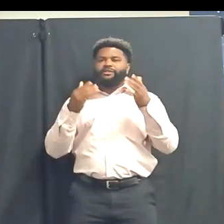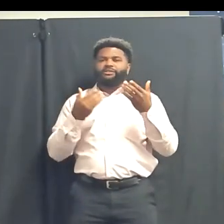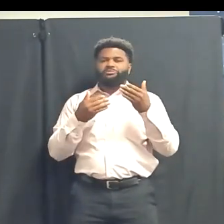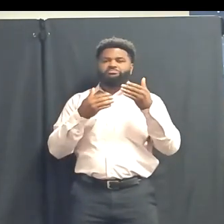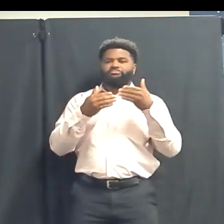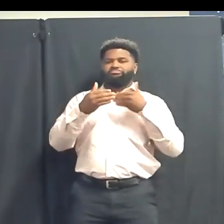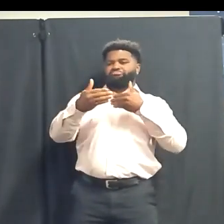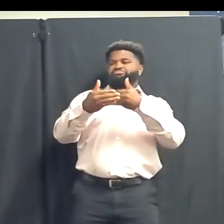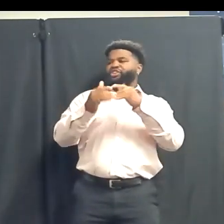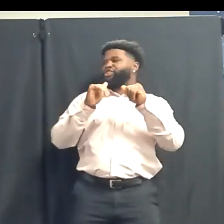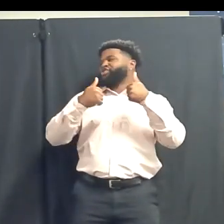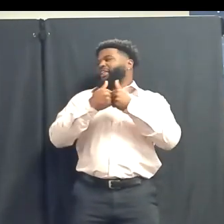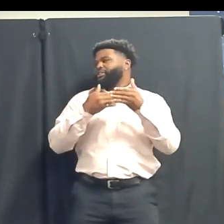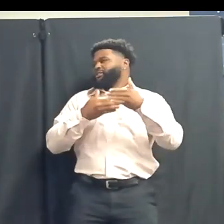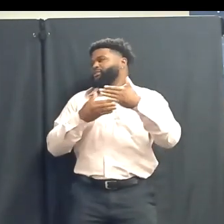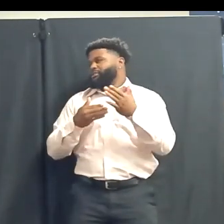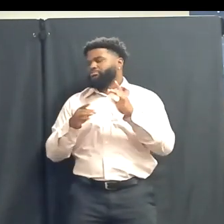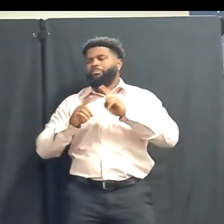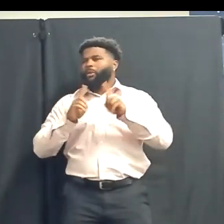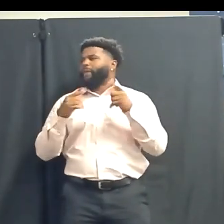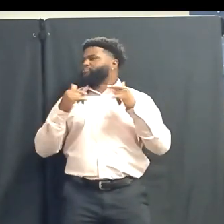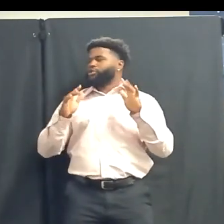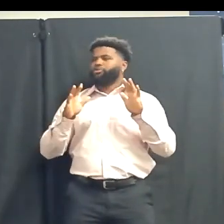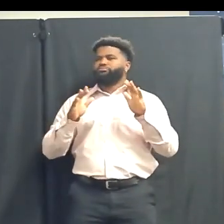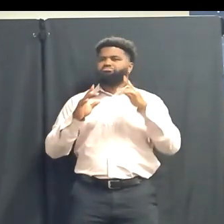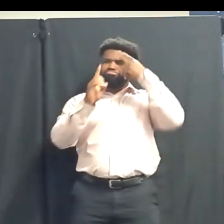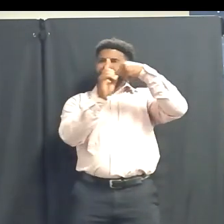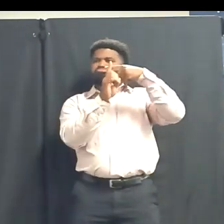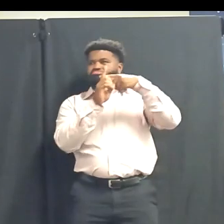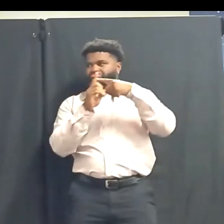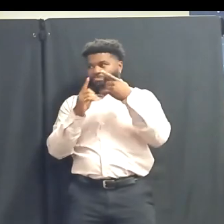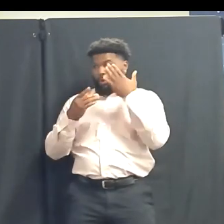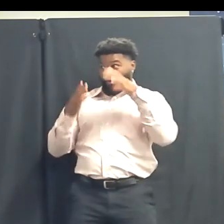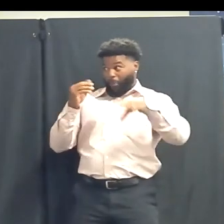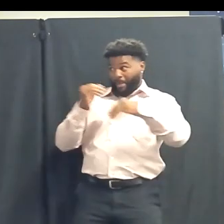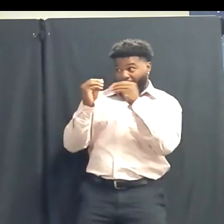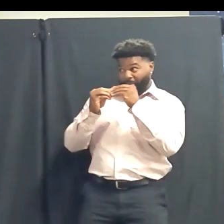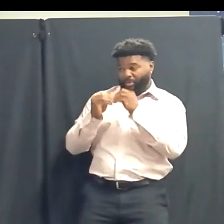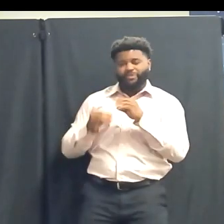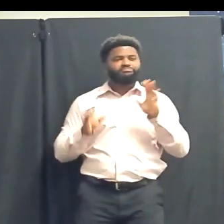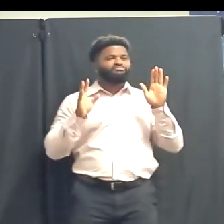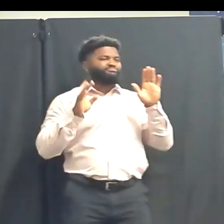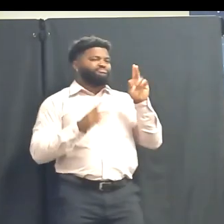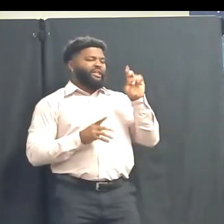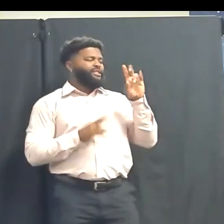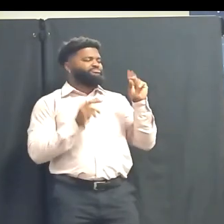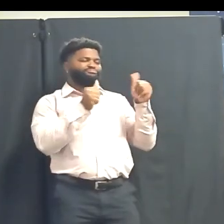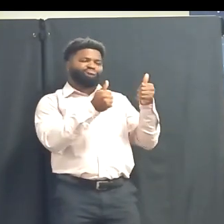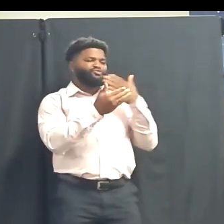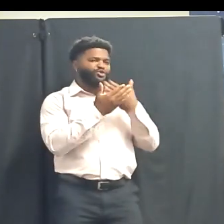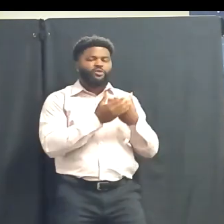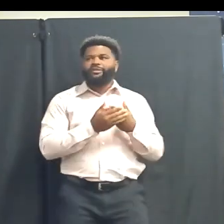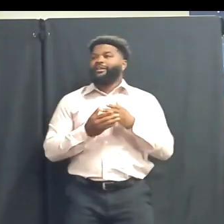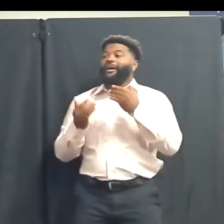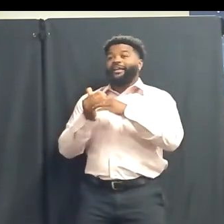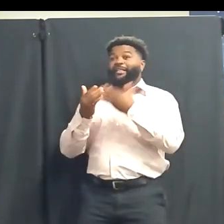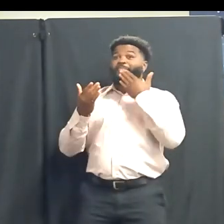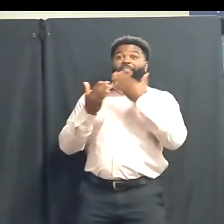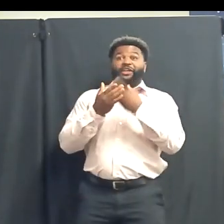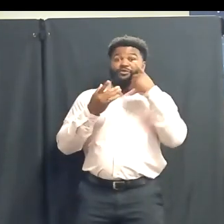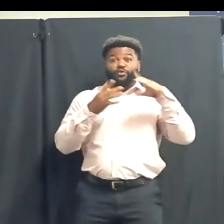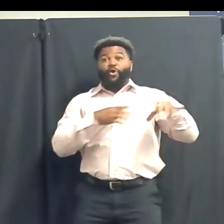near-term challenges. So I don't know if there's anything else you wanted me to add, Kelly, but No, thank that's you. great. Again, thank you for arranging the meeting. I